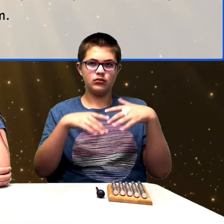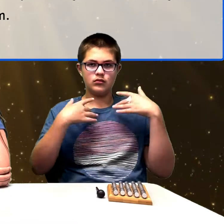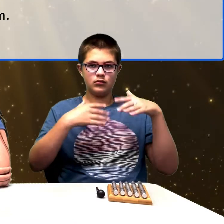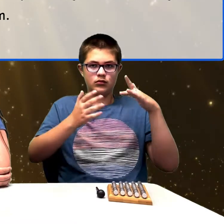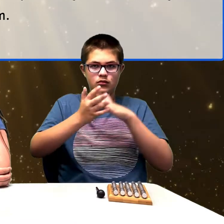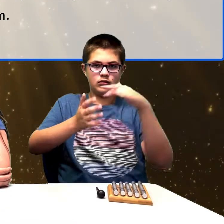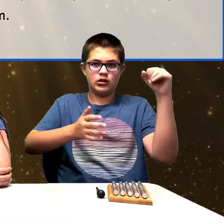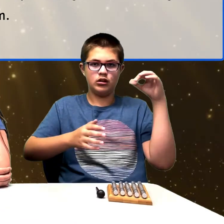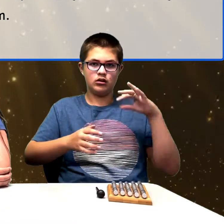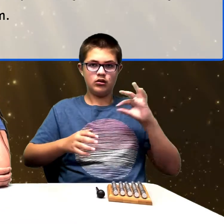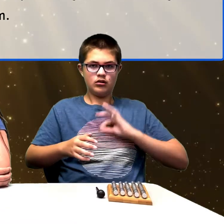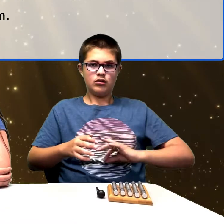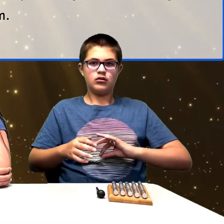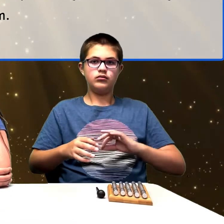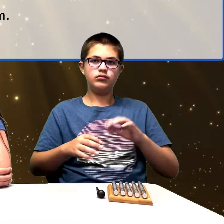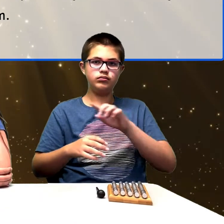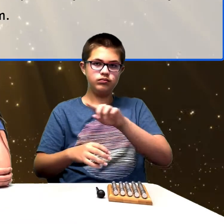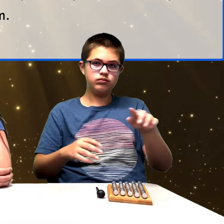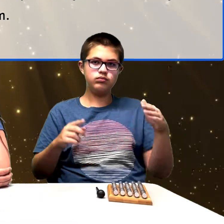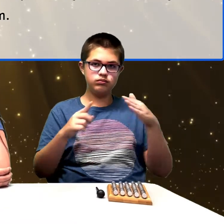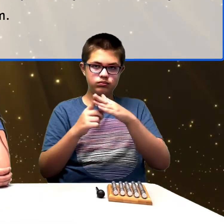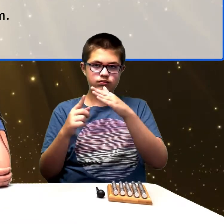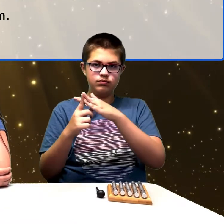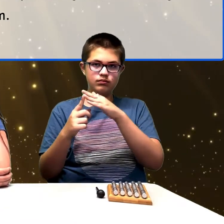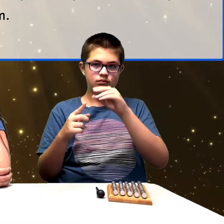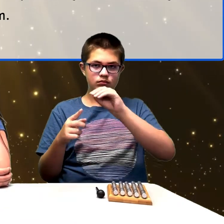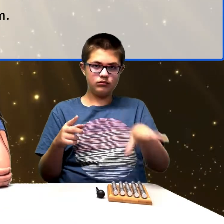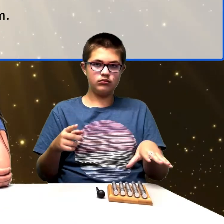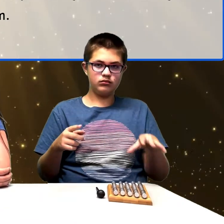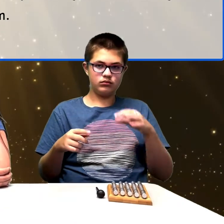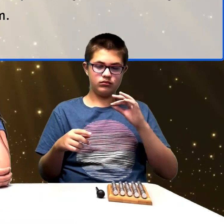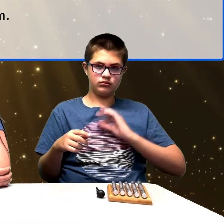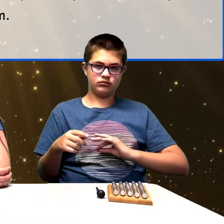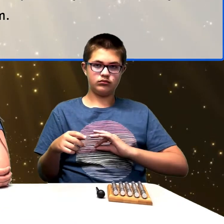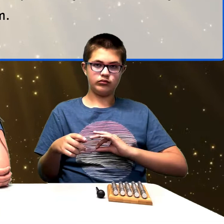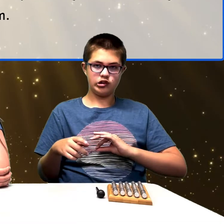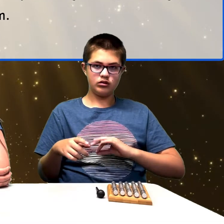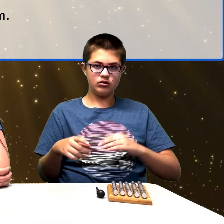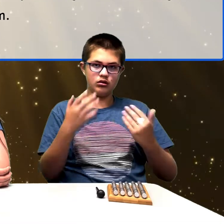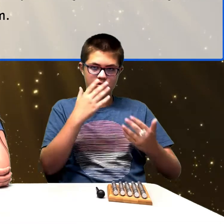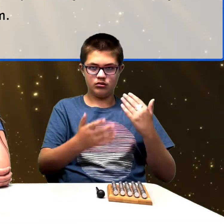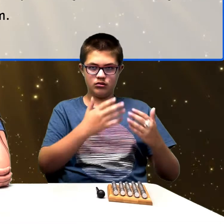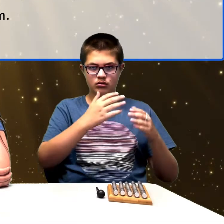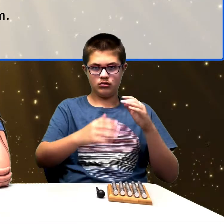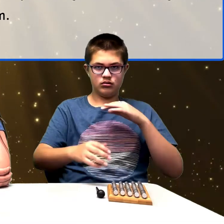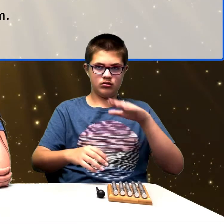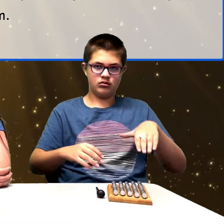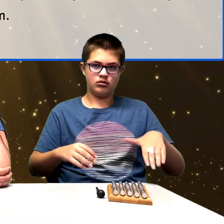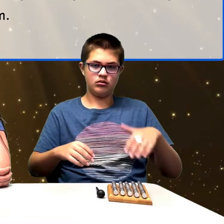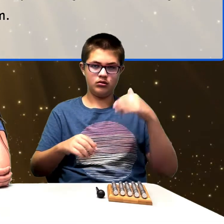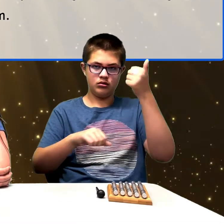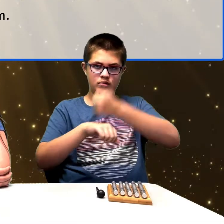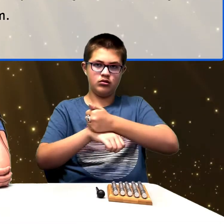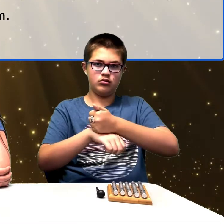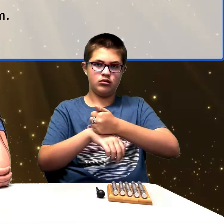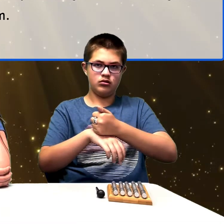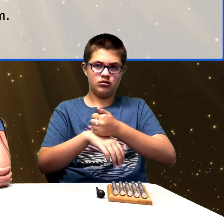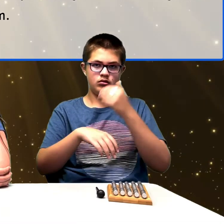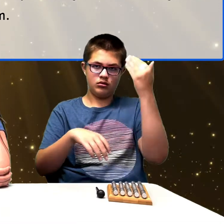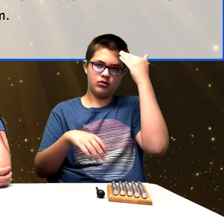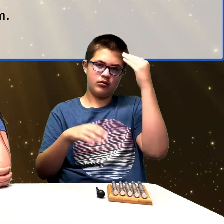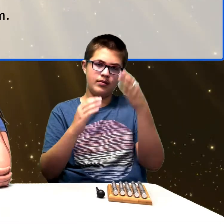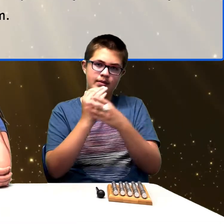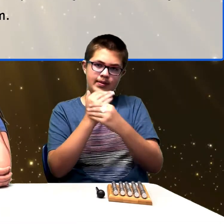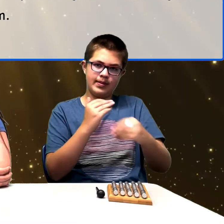advantage. Yep, you're a sewing scholar, which gives you an advantage over others who may not have developed those knowledge,